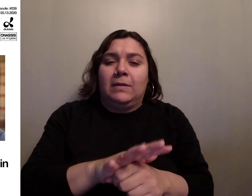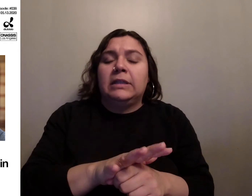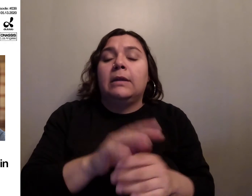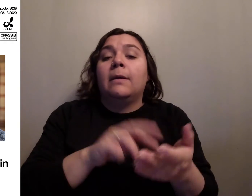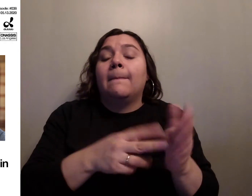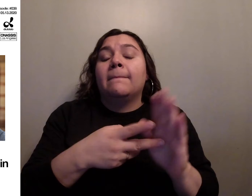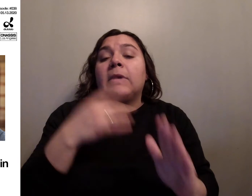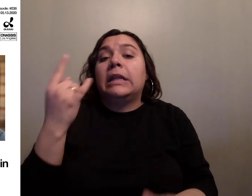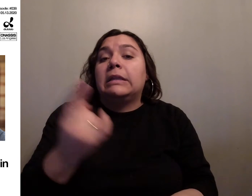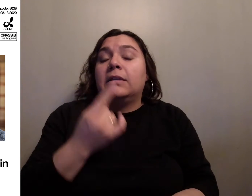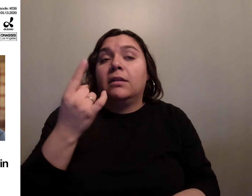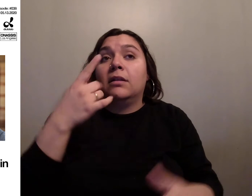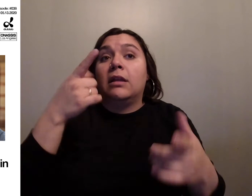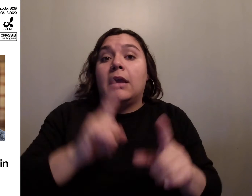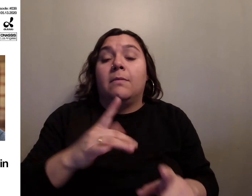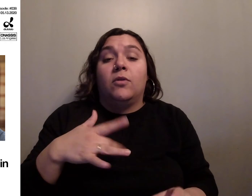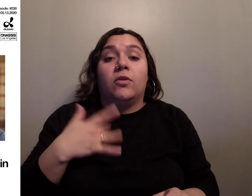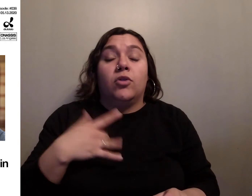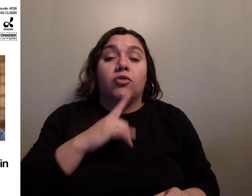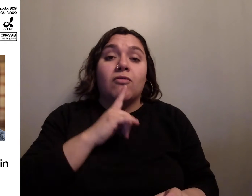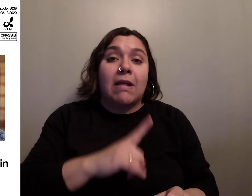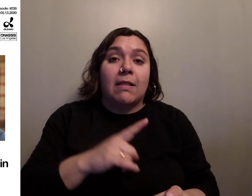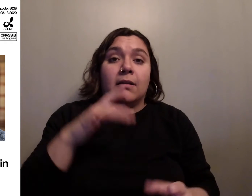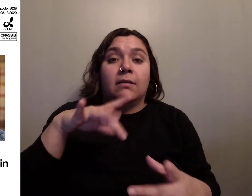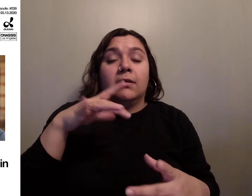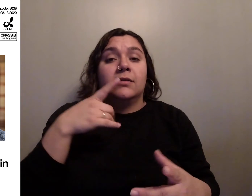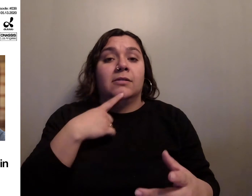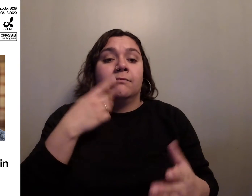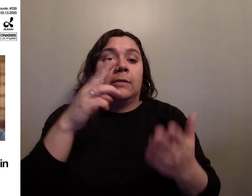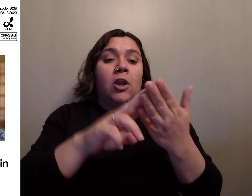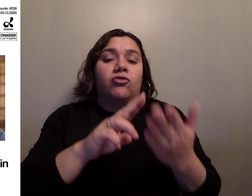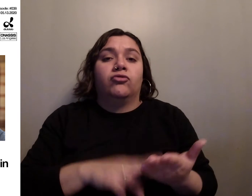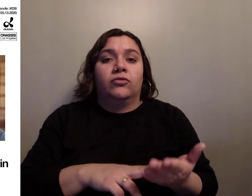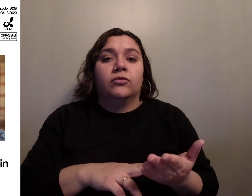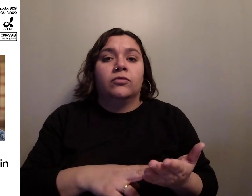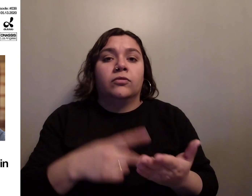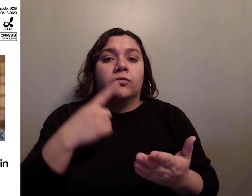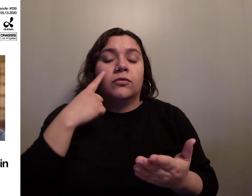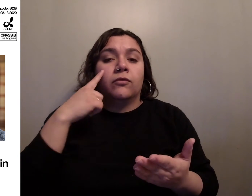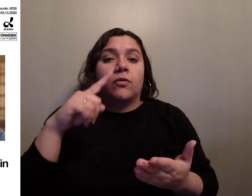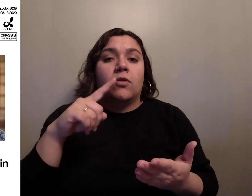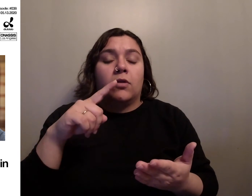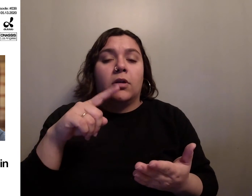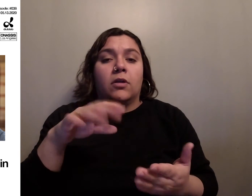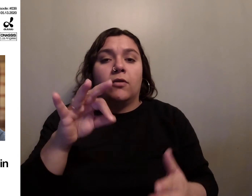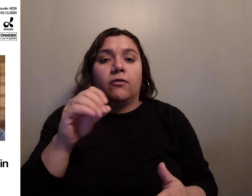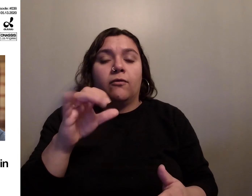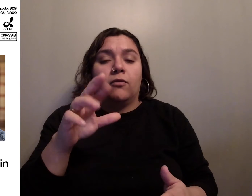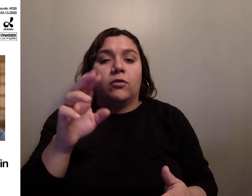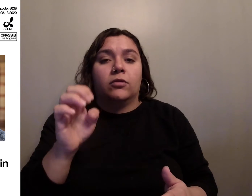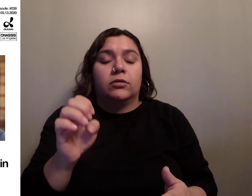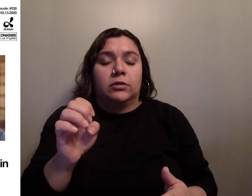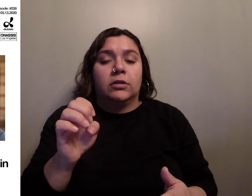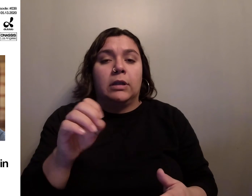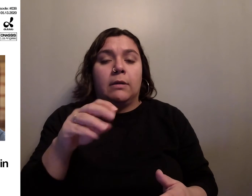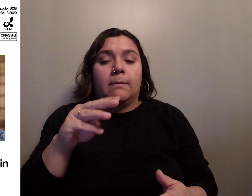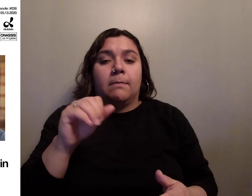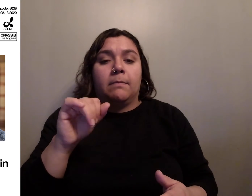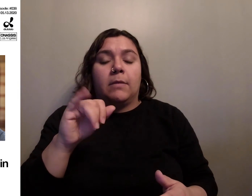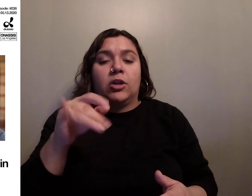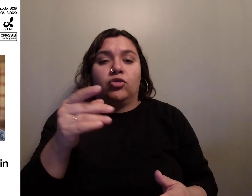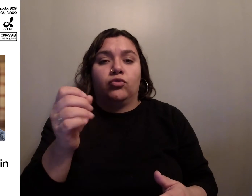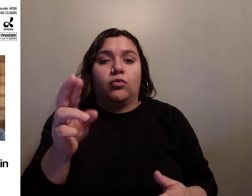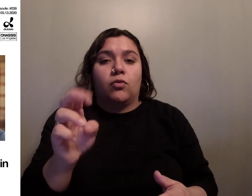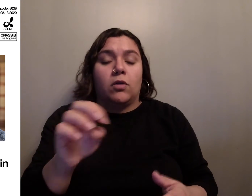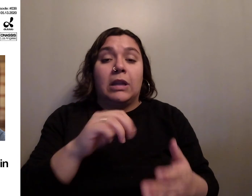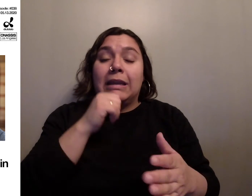is the fulfillment of a promise that something that is sitting in the realities of a contract under force